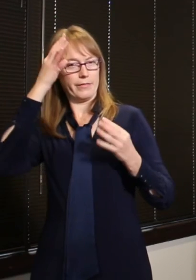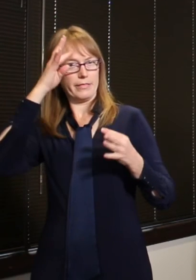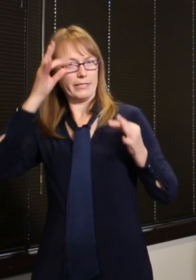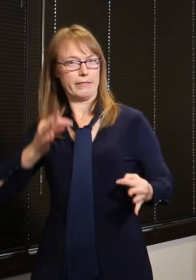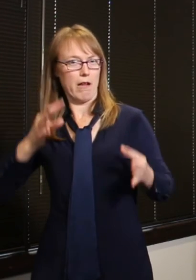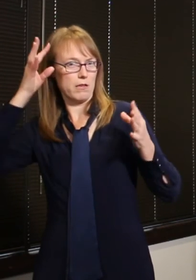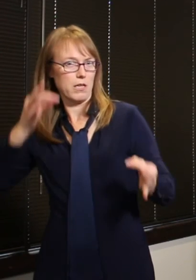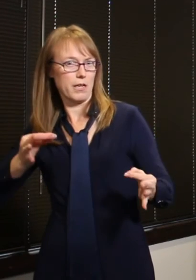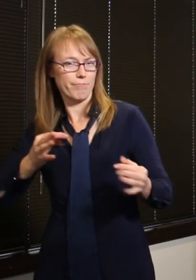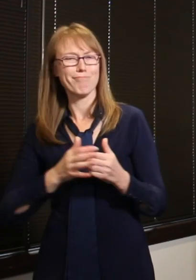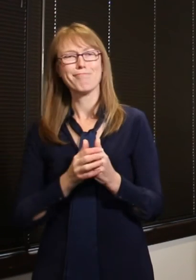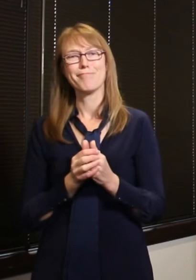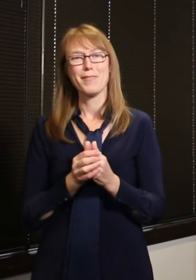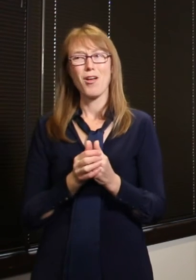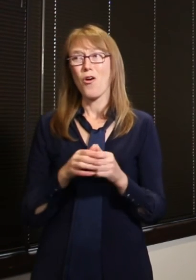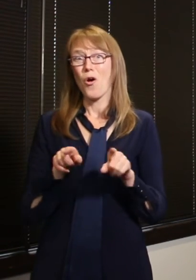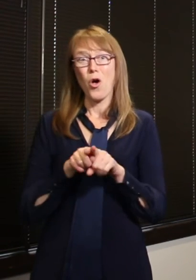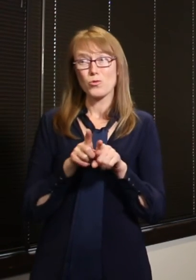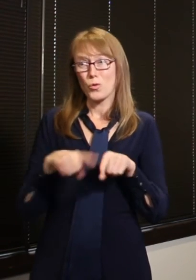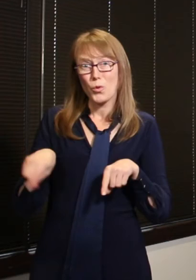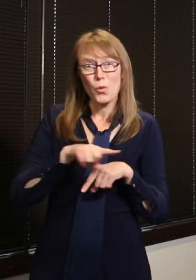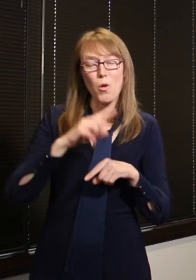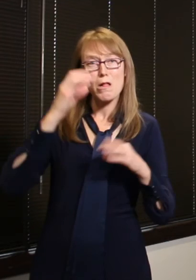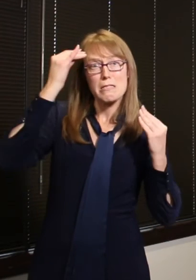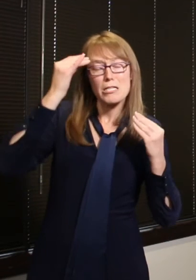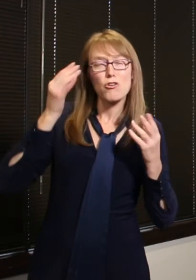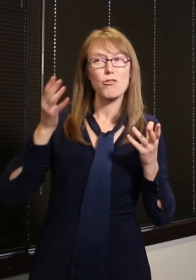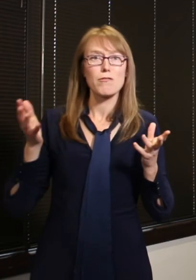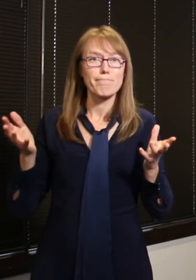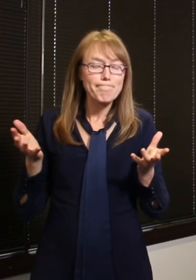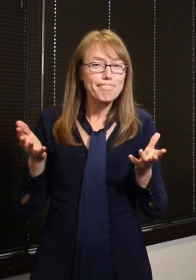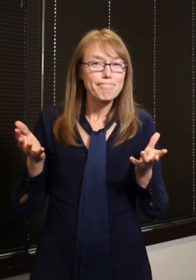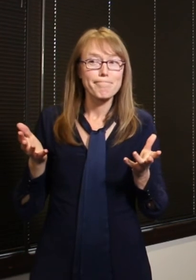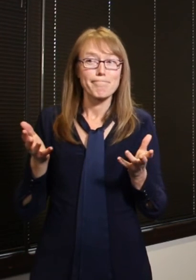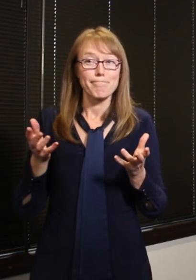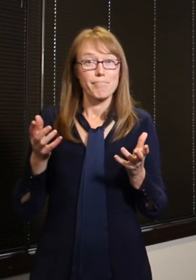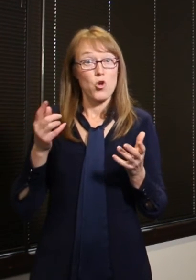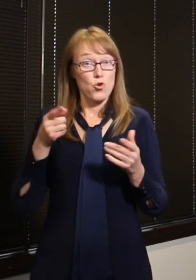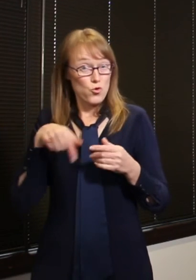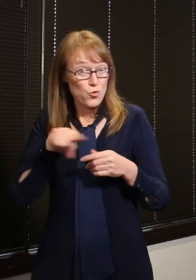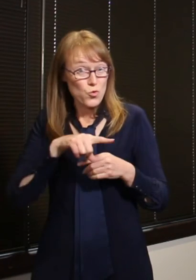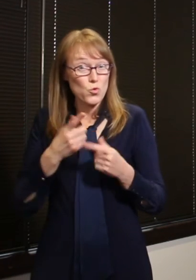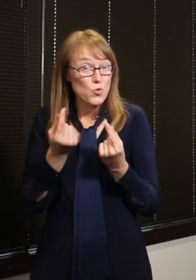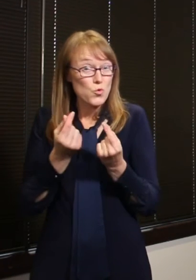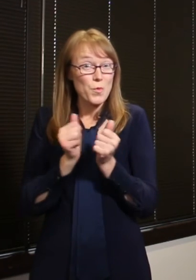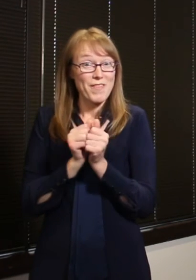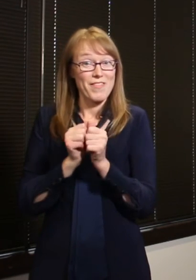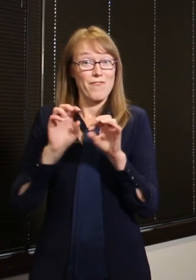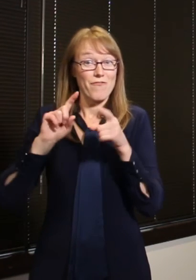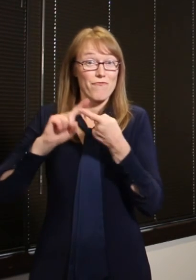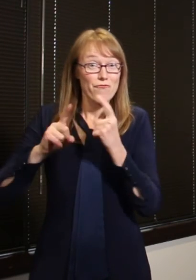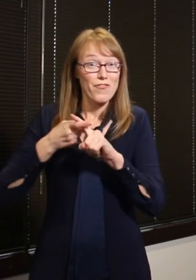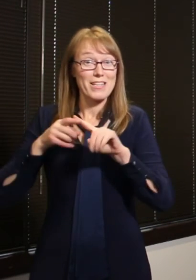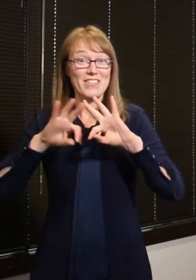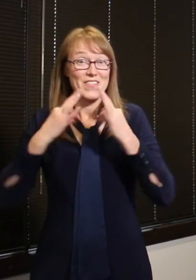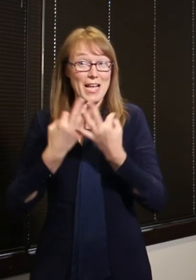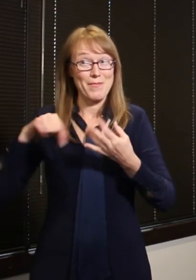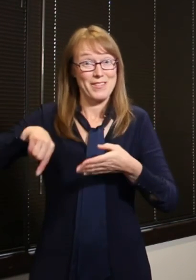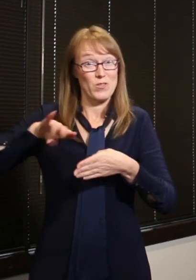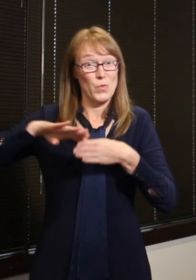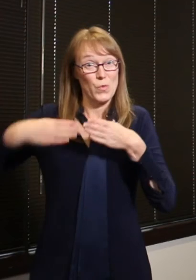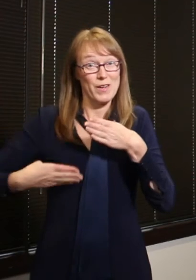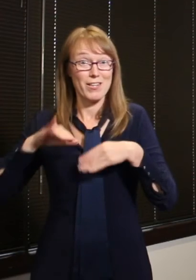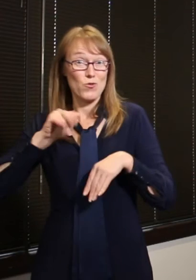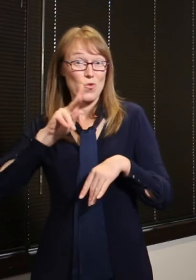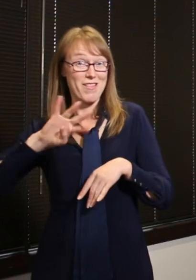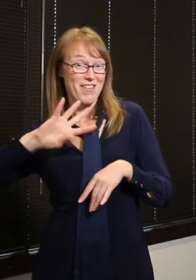please be safe. Practice all of that social distancing, wear your mask, continue to wash your hands, do all of those